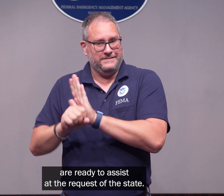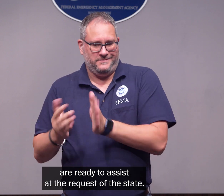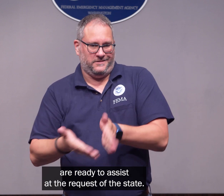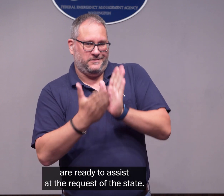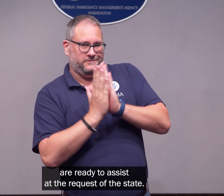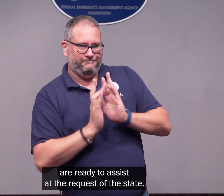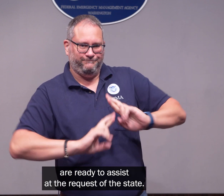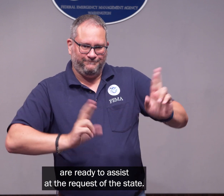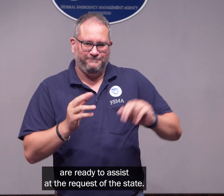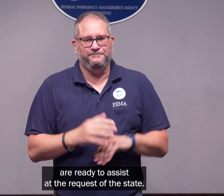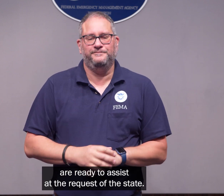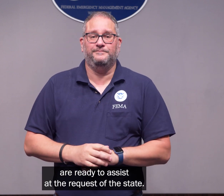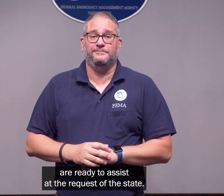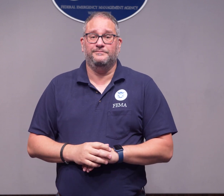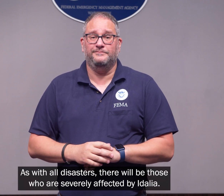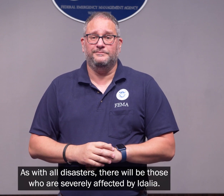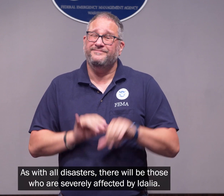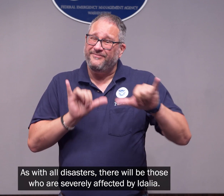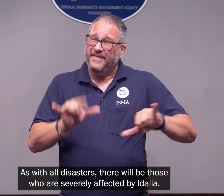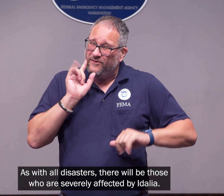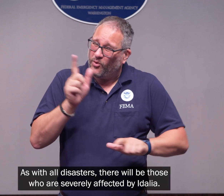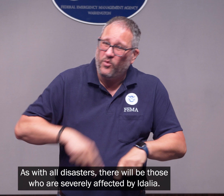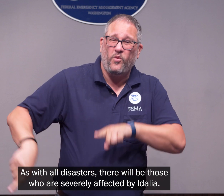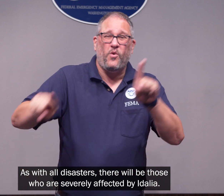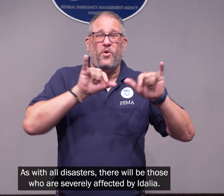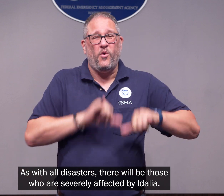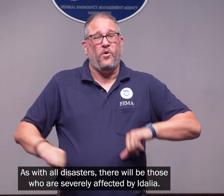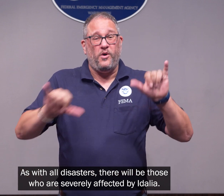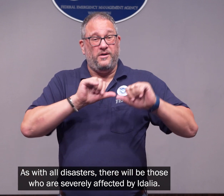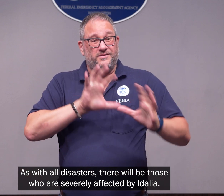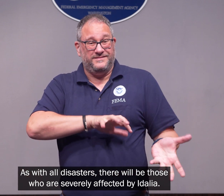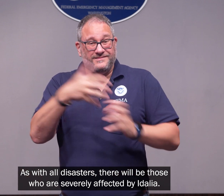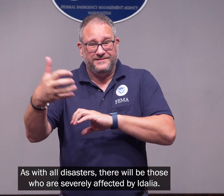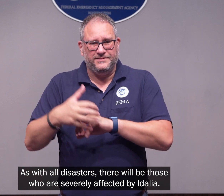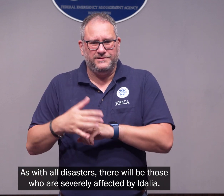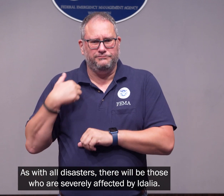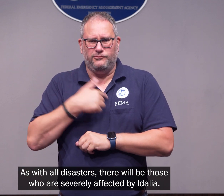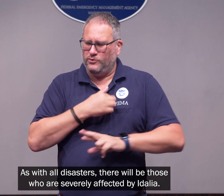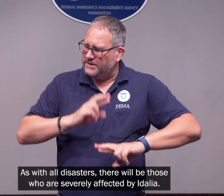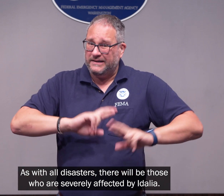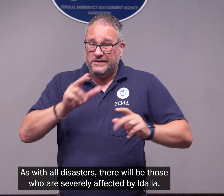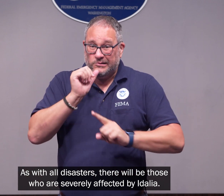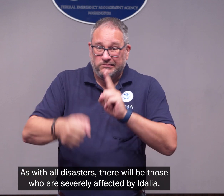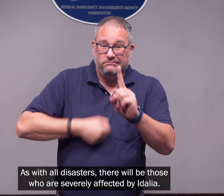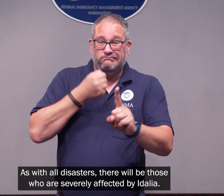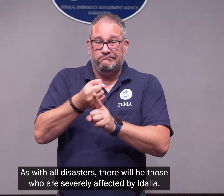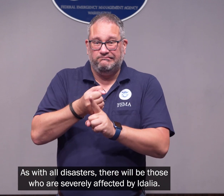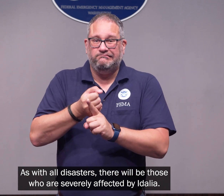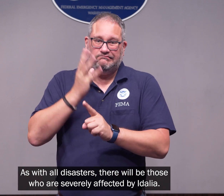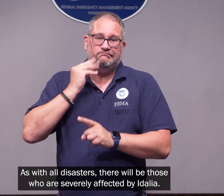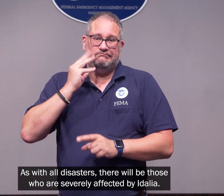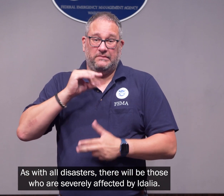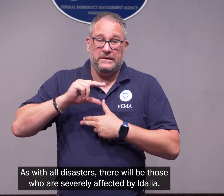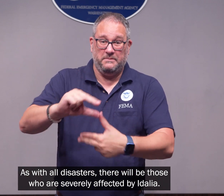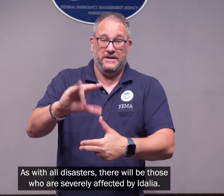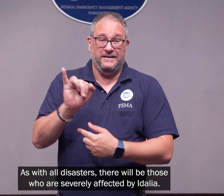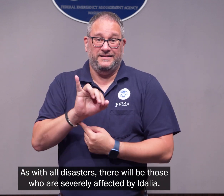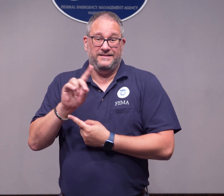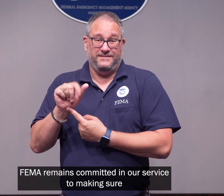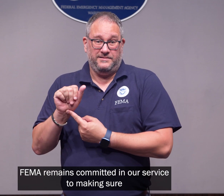of the state. As with all disasters, there will be those who are severely affected by Idalia.